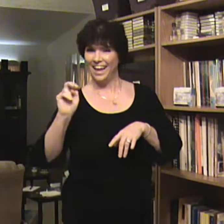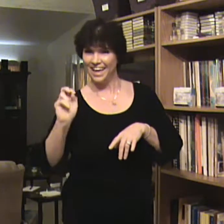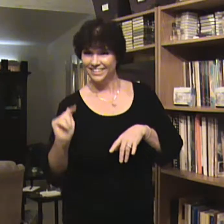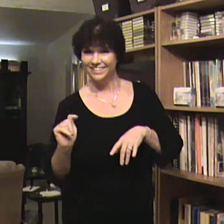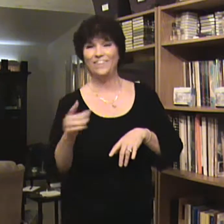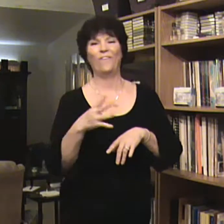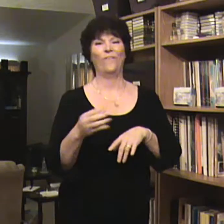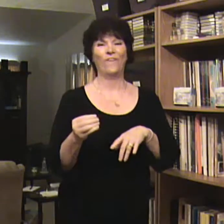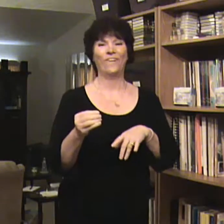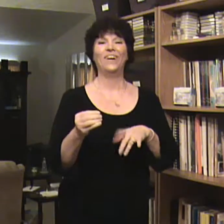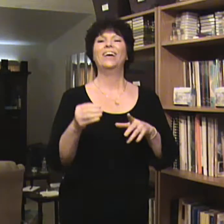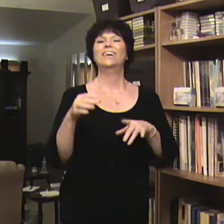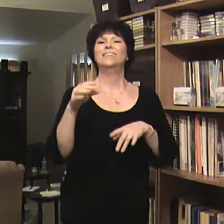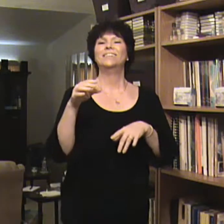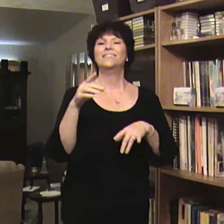signs2go@sbcglobal.net or